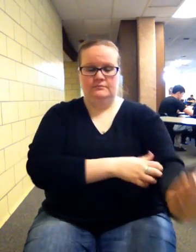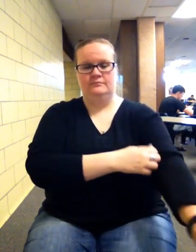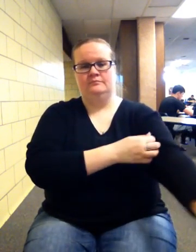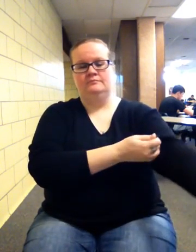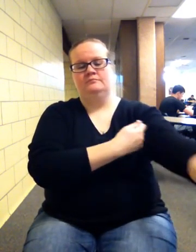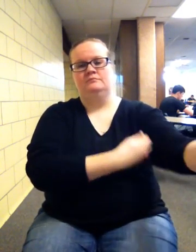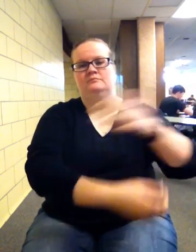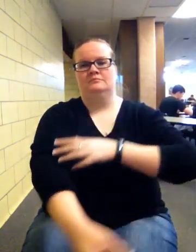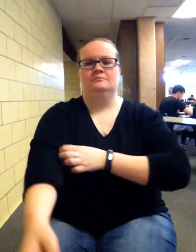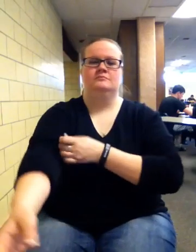Enter, down arrow.